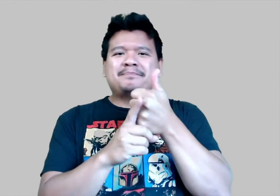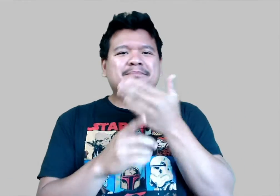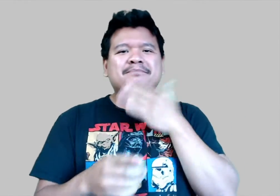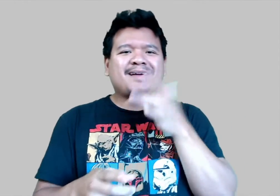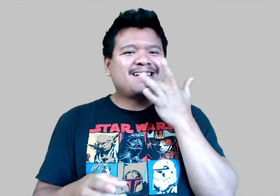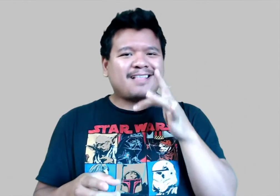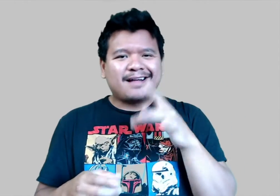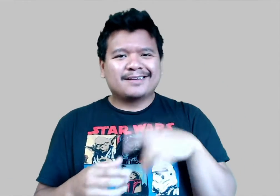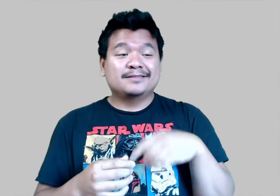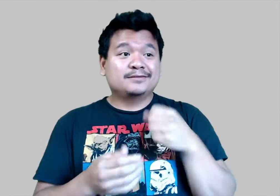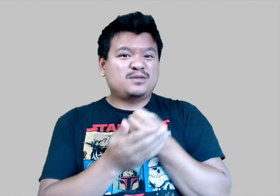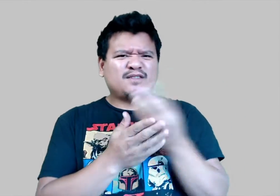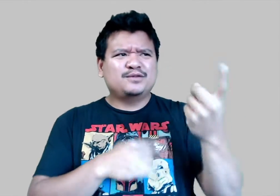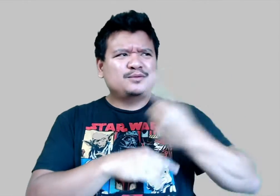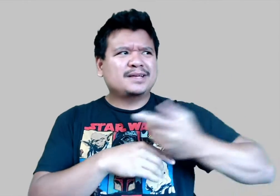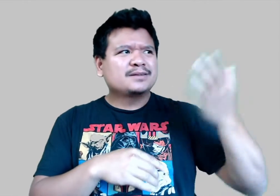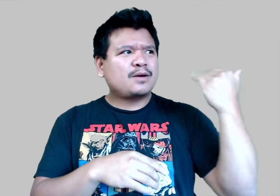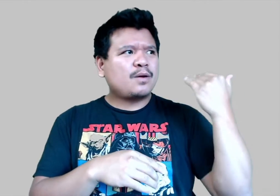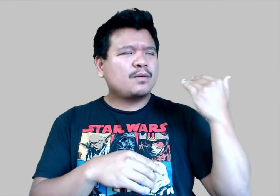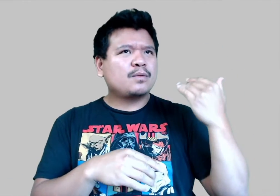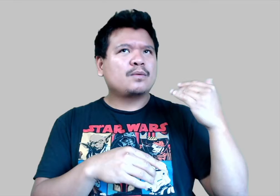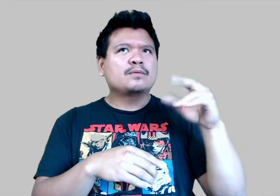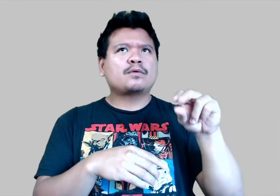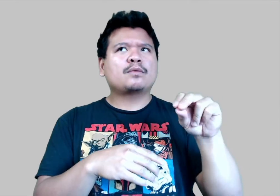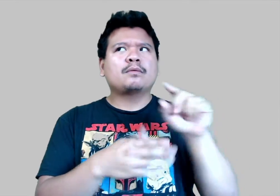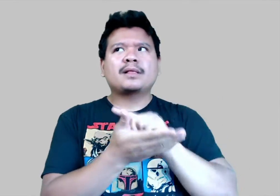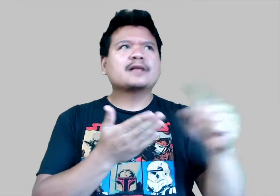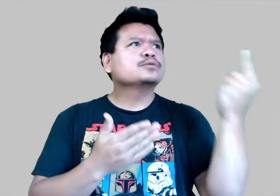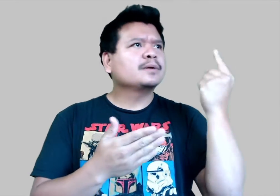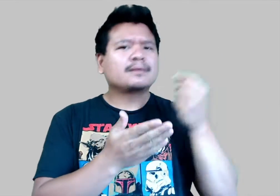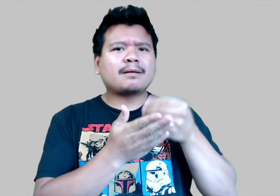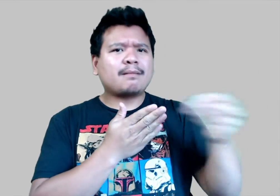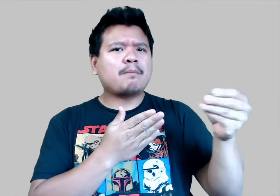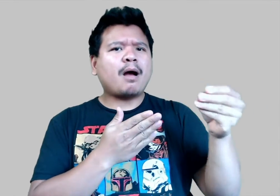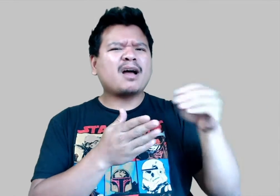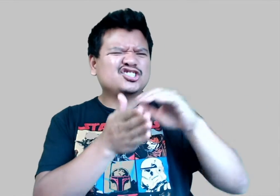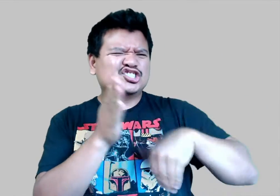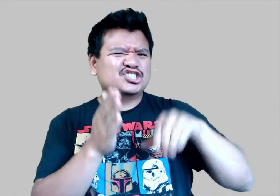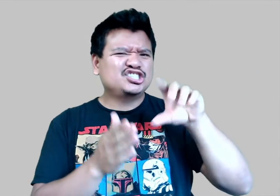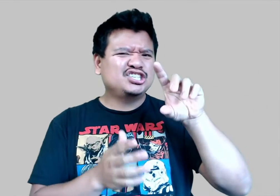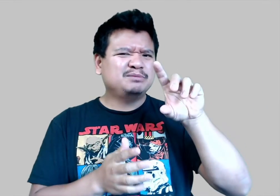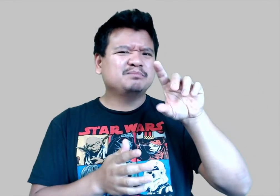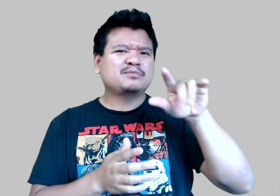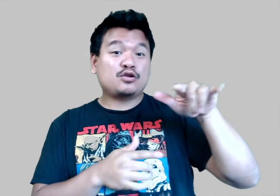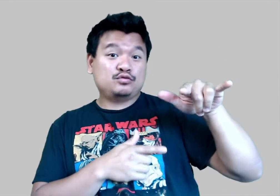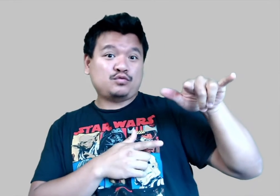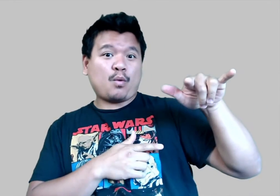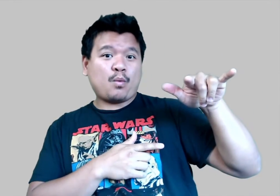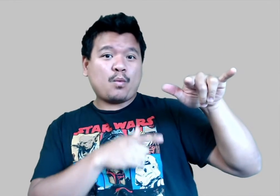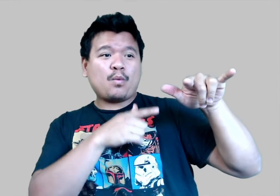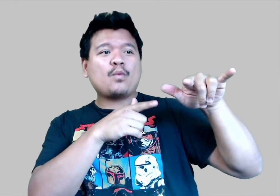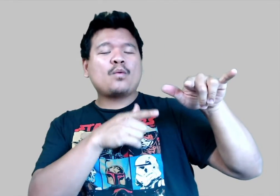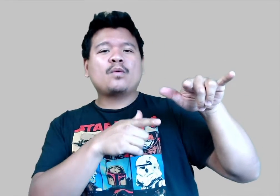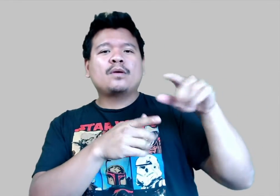from Amazon a few days ago, or I want to say last week. It was about $150 after